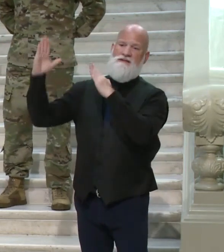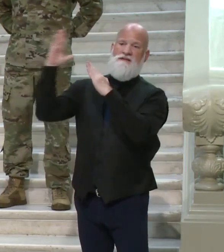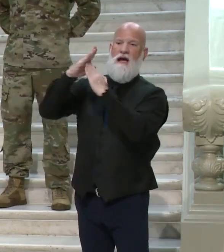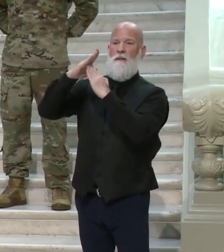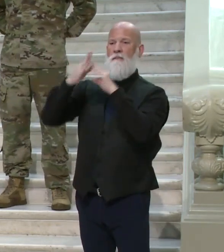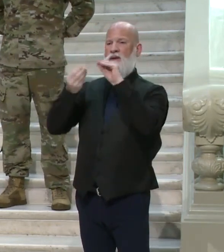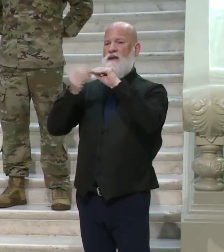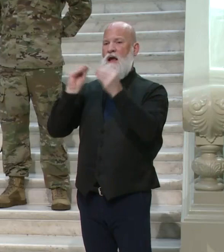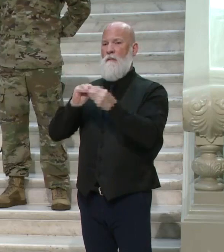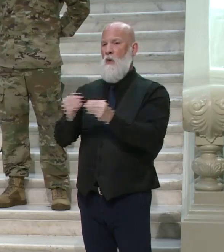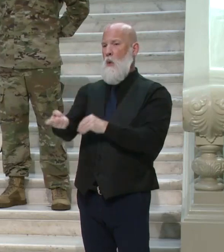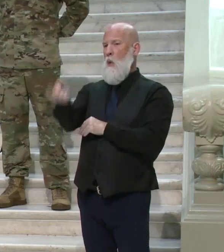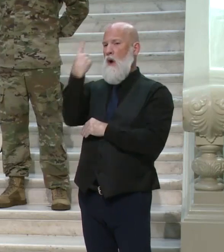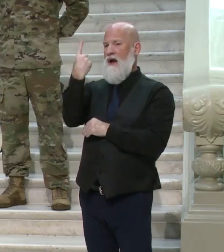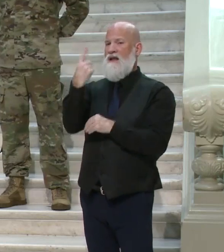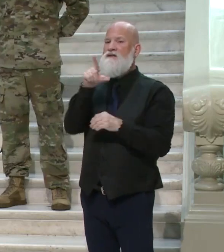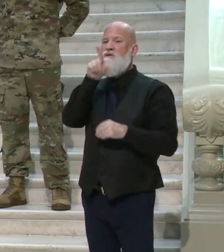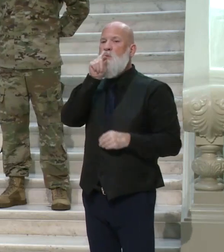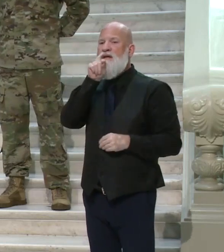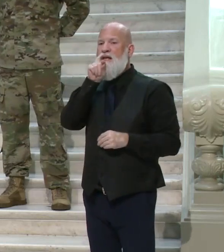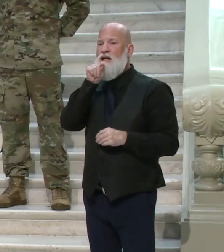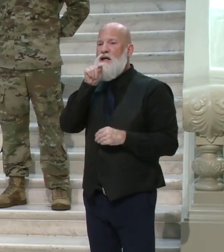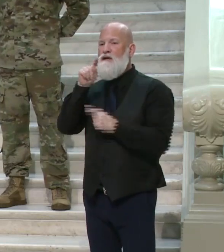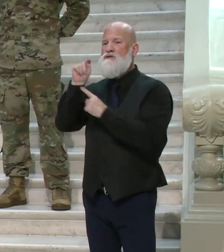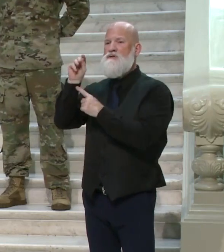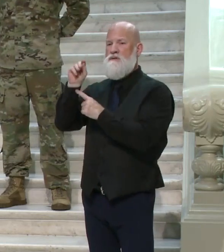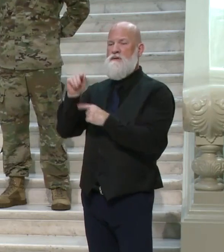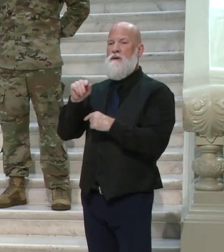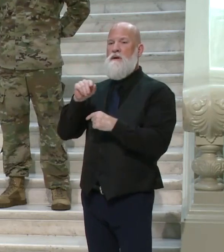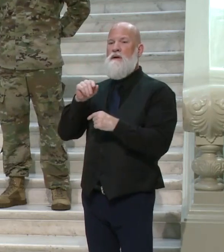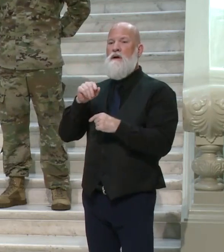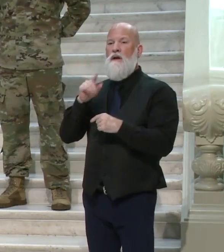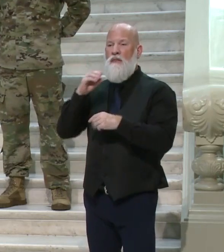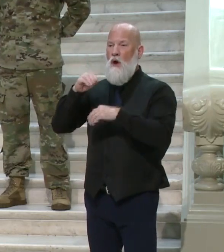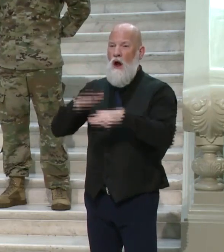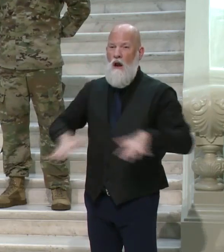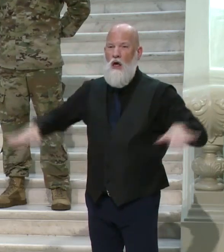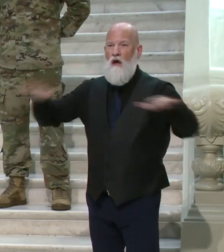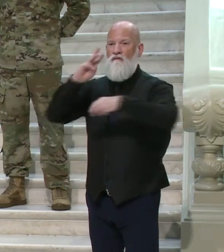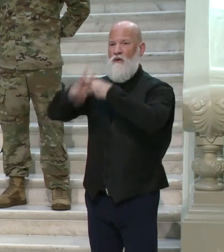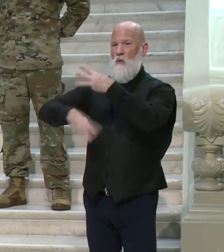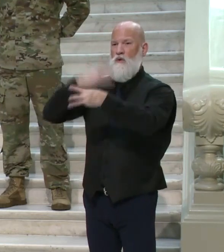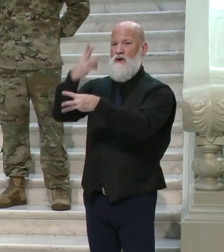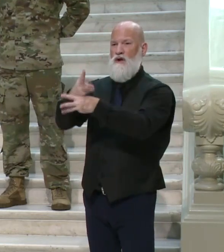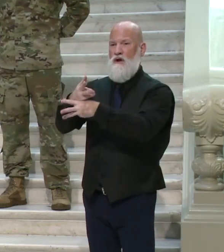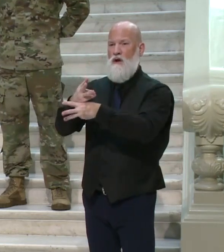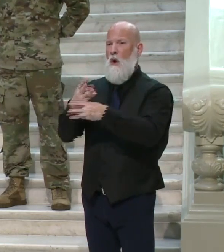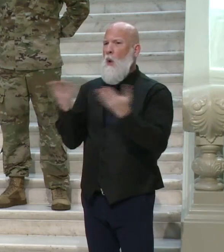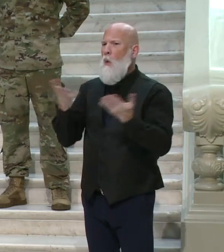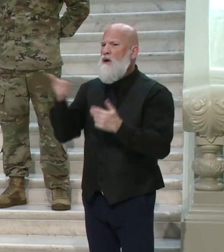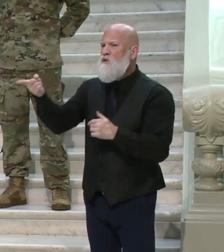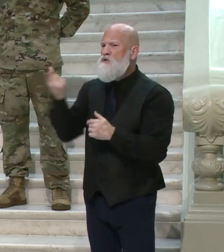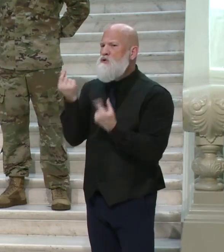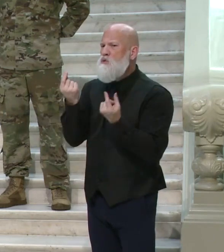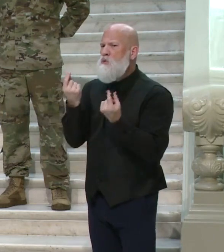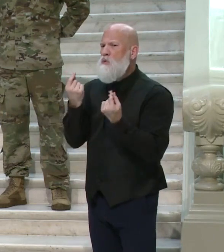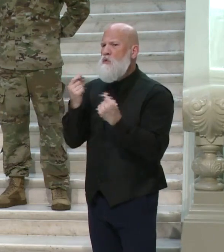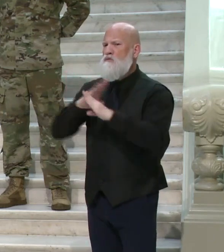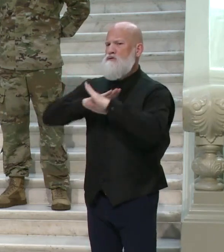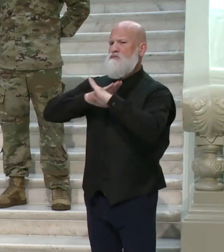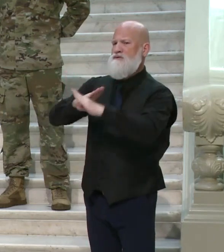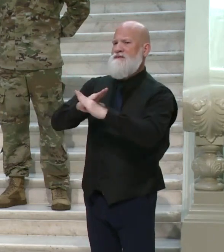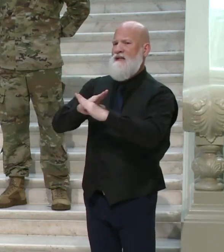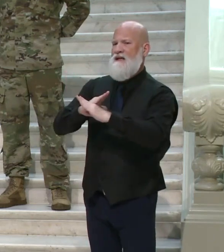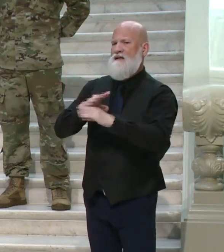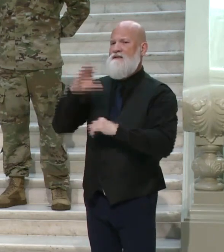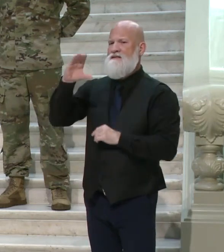world. What specific steps are being taken to protect that industry? We heard some from the, I believe it was the CEO of Tyson Foods,